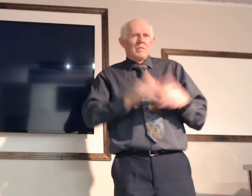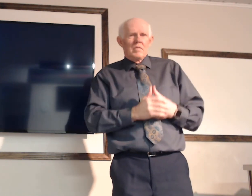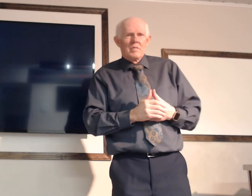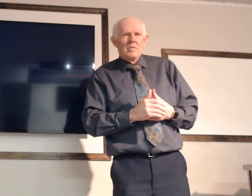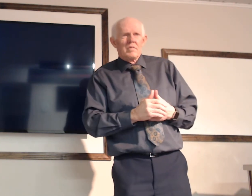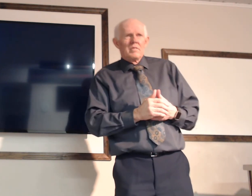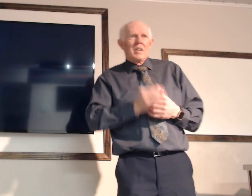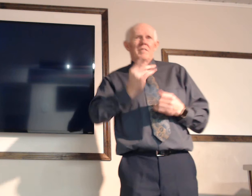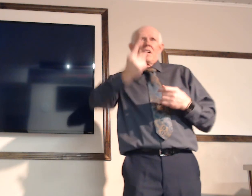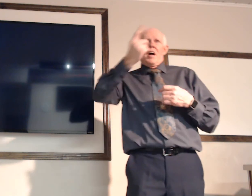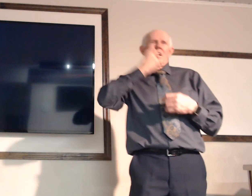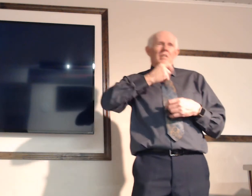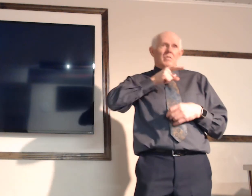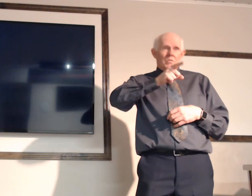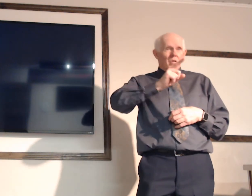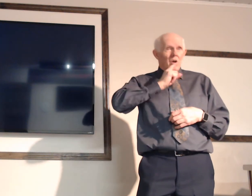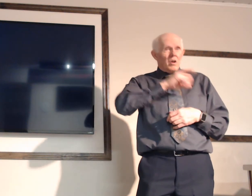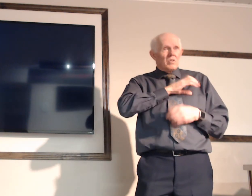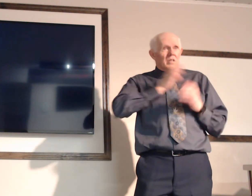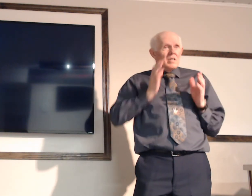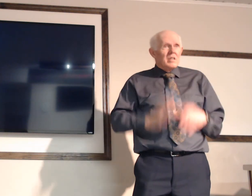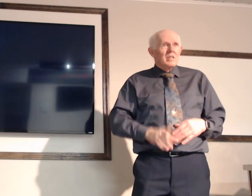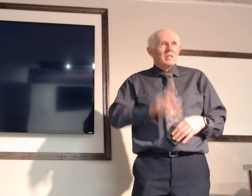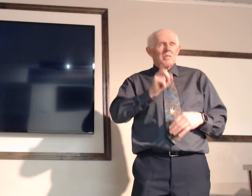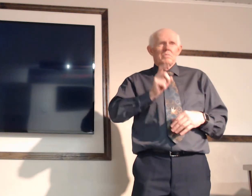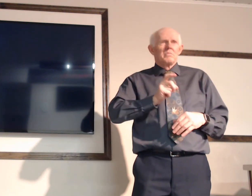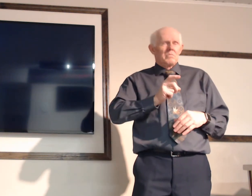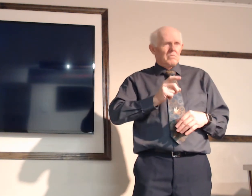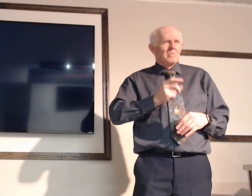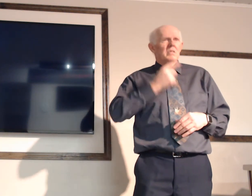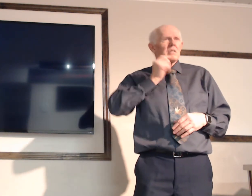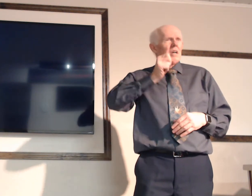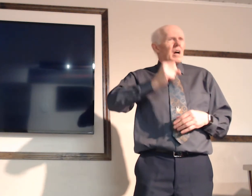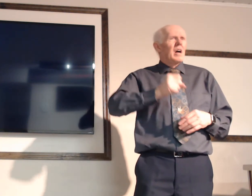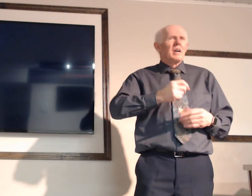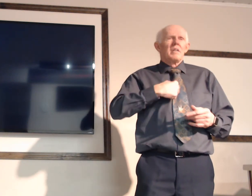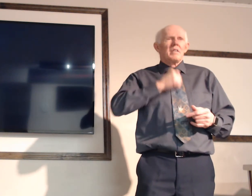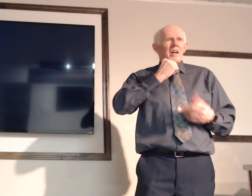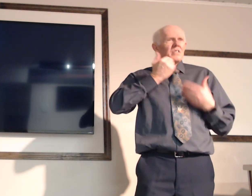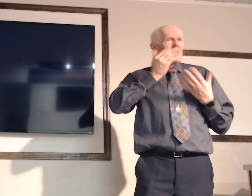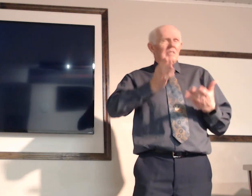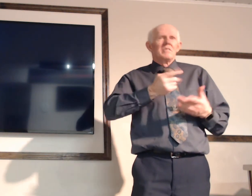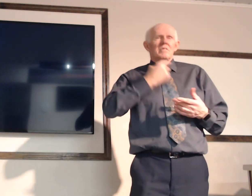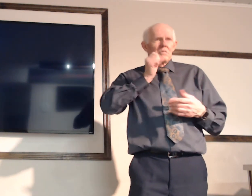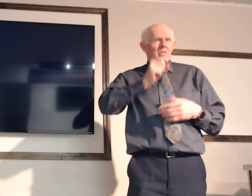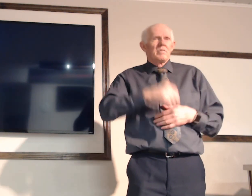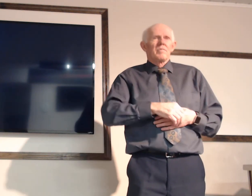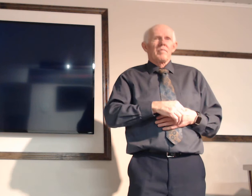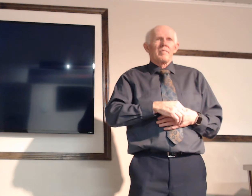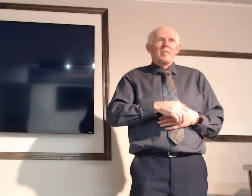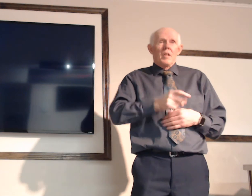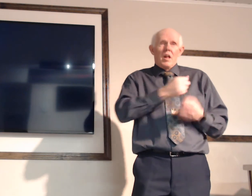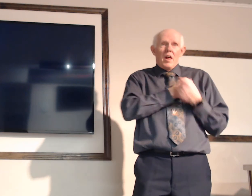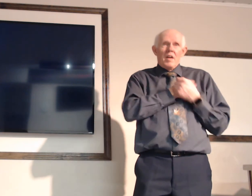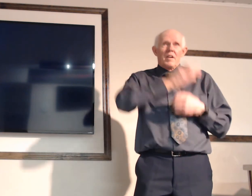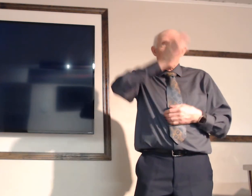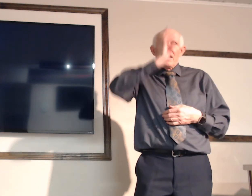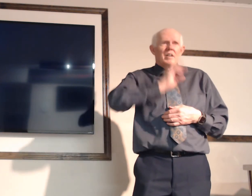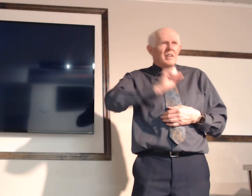fine to not ashamed. I ask you, are you a Christian? And the person says, yes, I'm not ashamed to say yes. Do